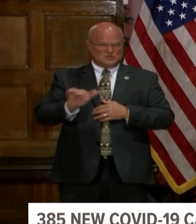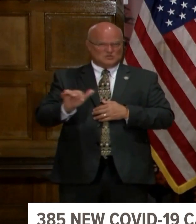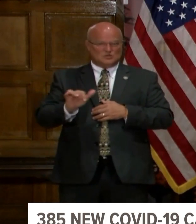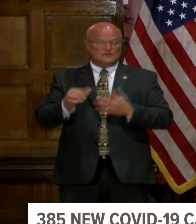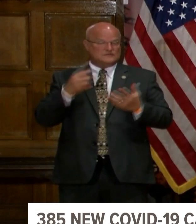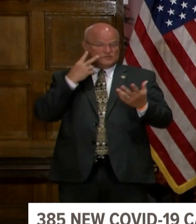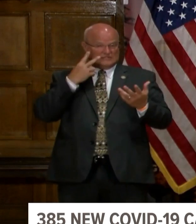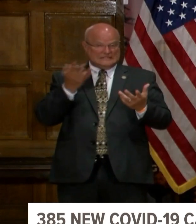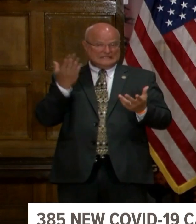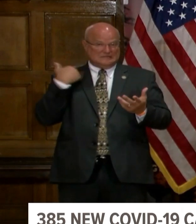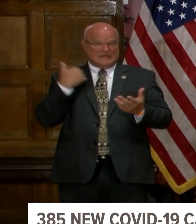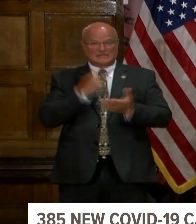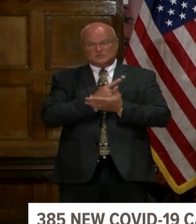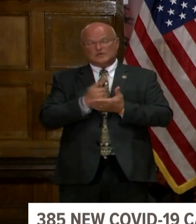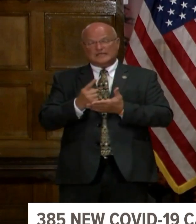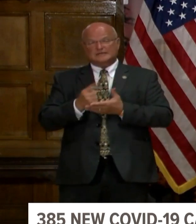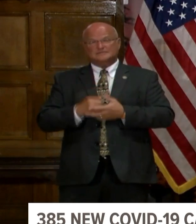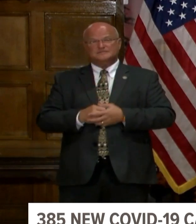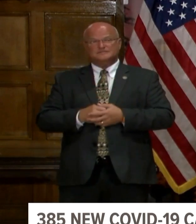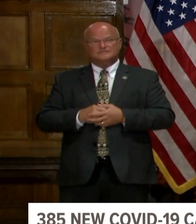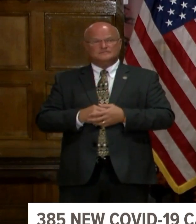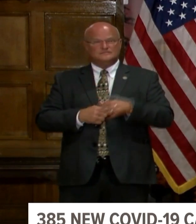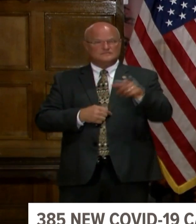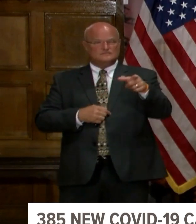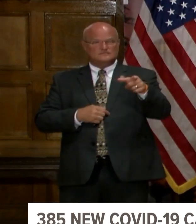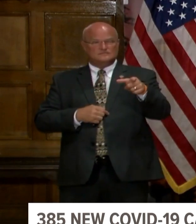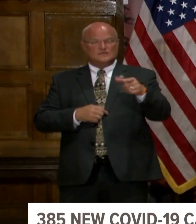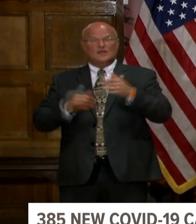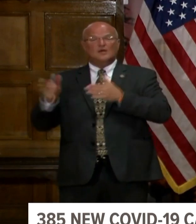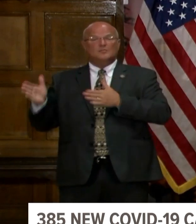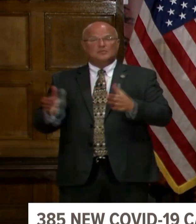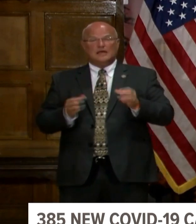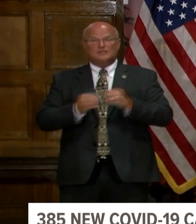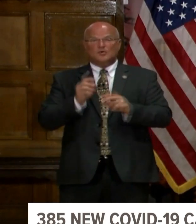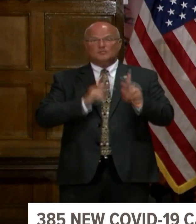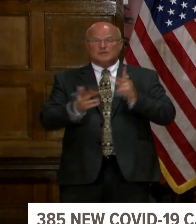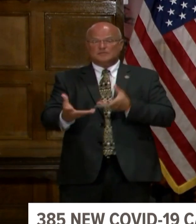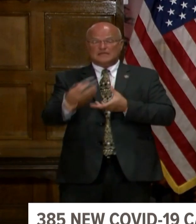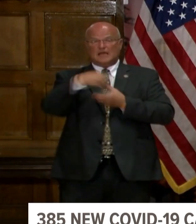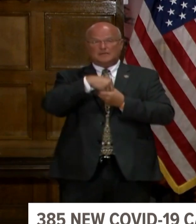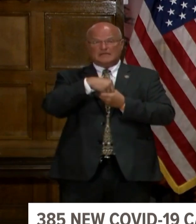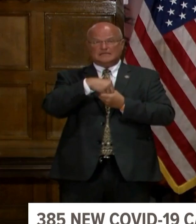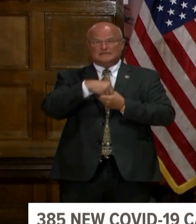as you've seen over the last week. Do you have a plan to get more people to come